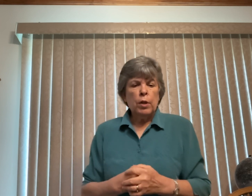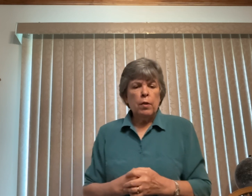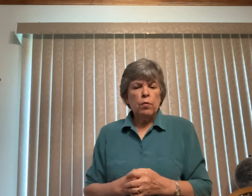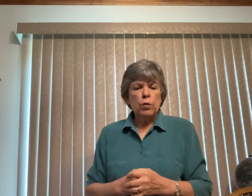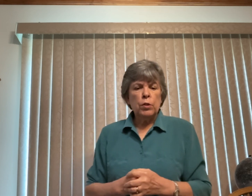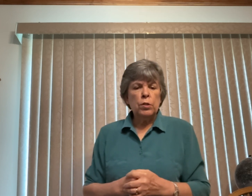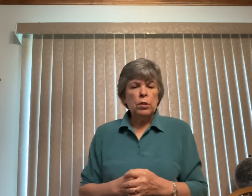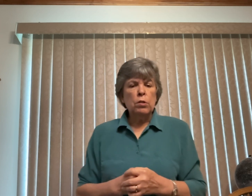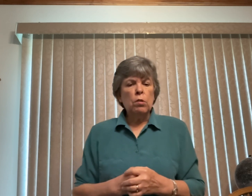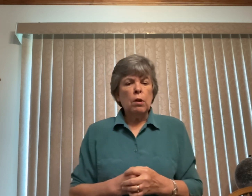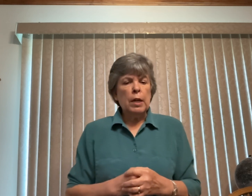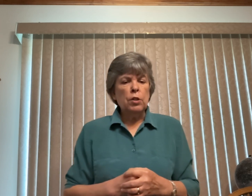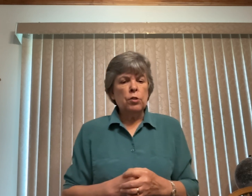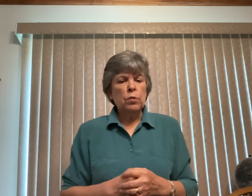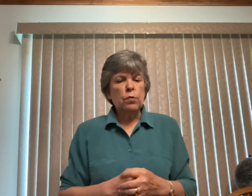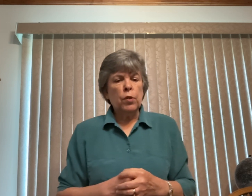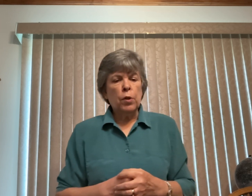Okay, for still, our ancient foe.